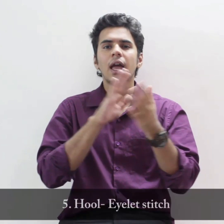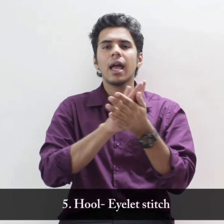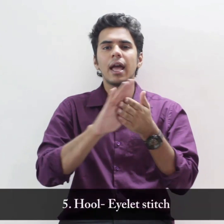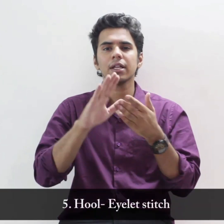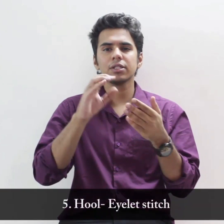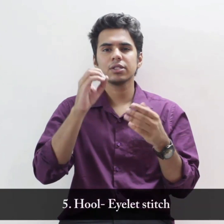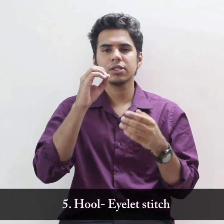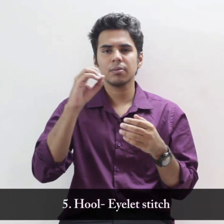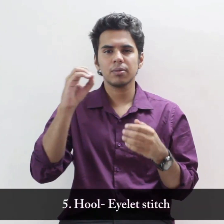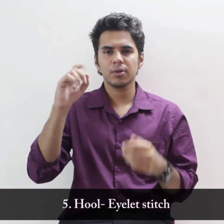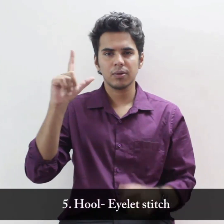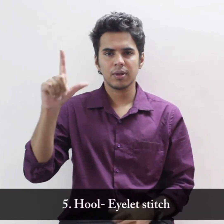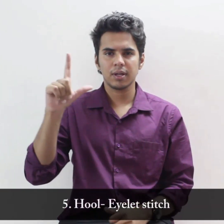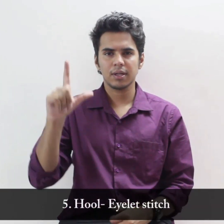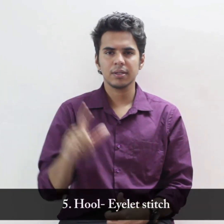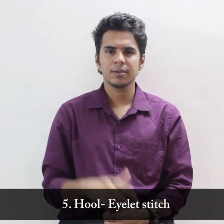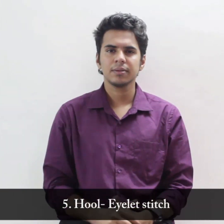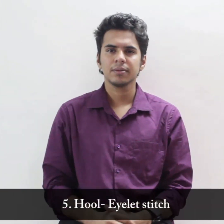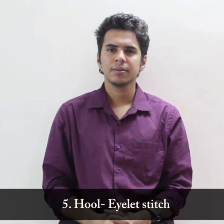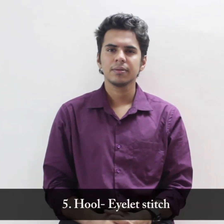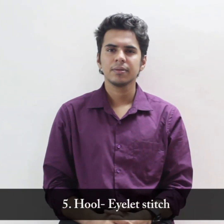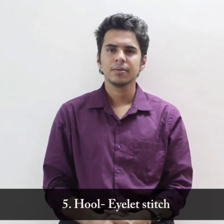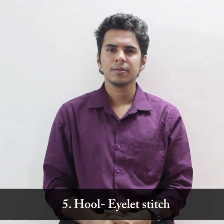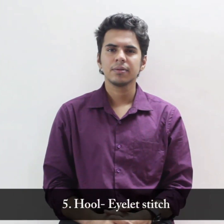Number 5, hool eyelet stitch.